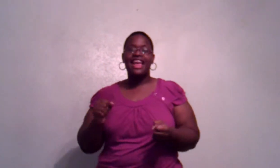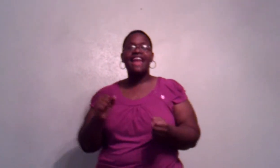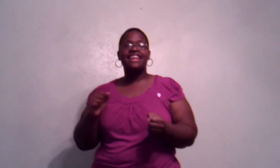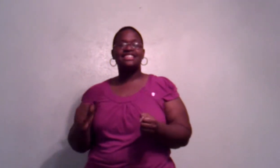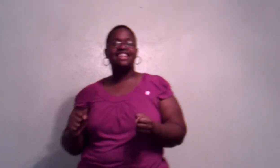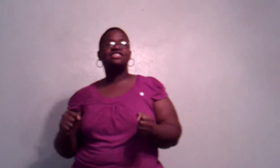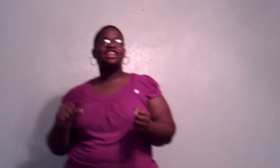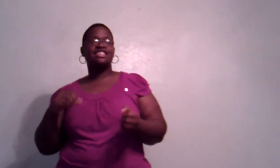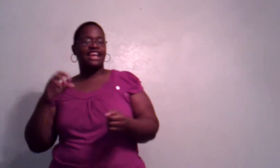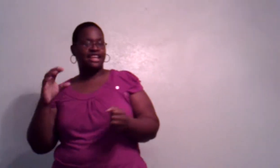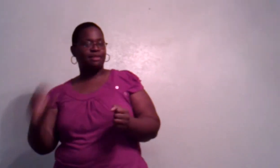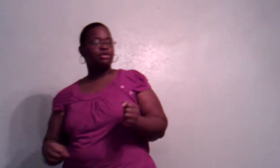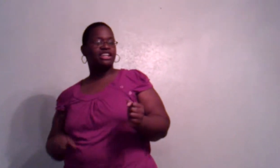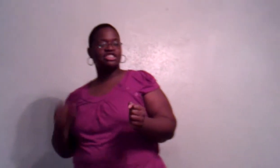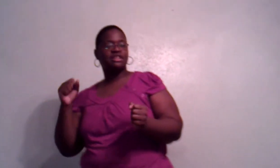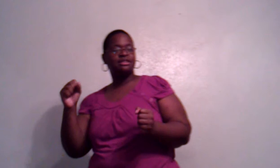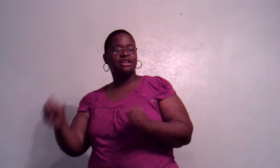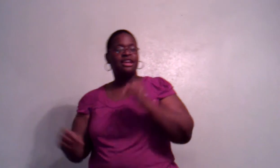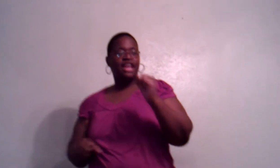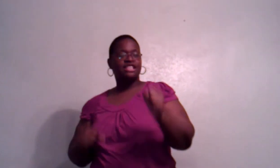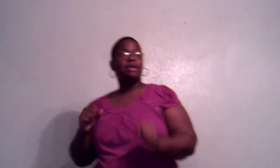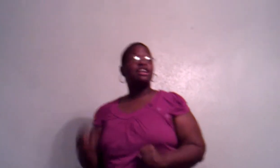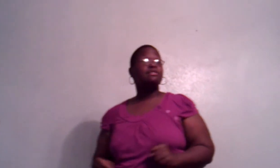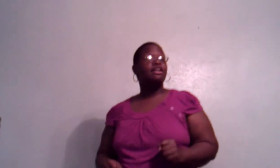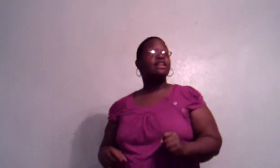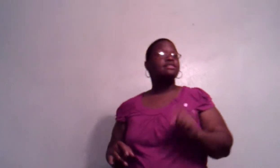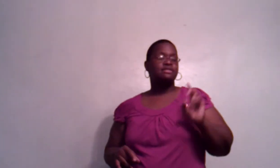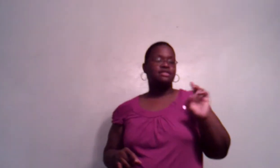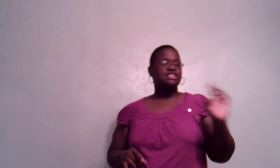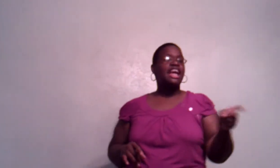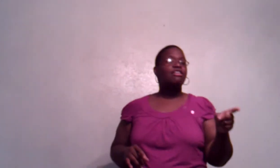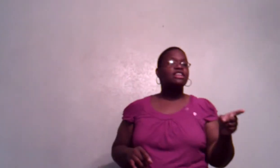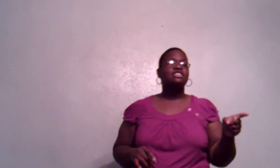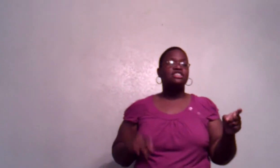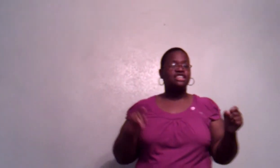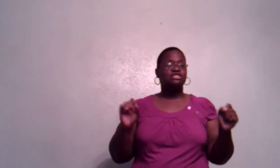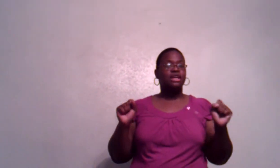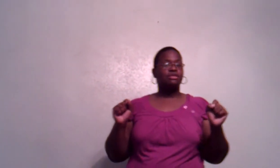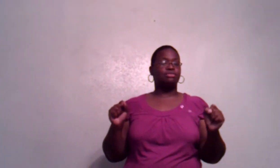that essentially is that chemical energy. It's being converted to sound energy that you hear.